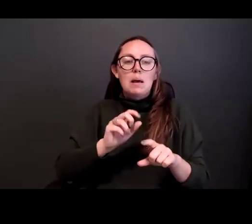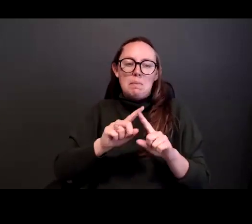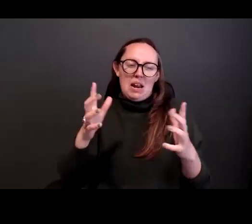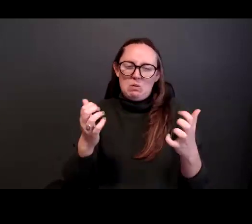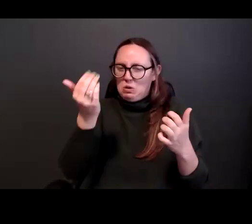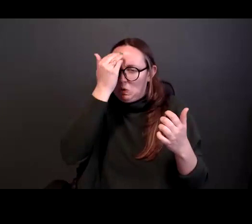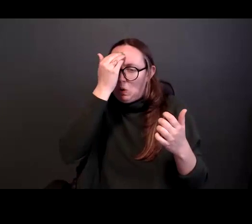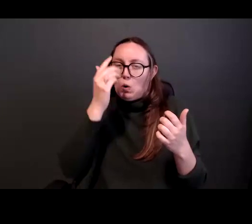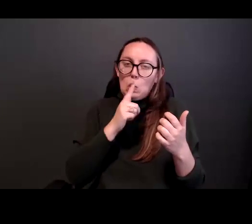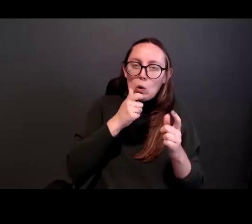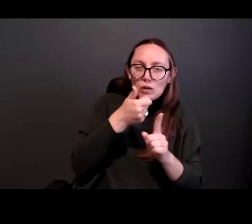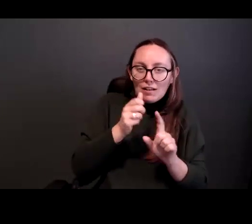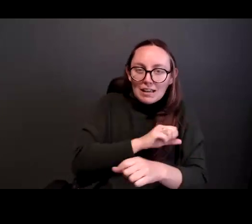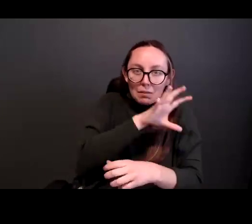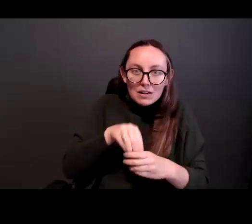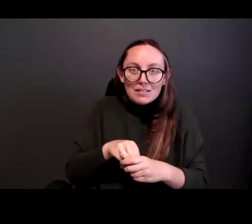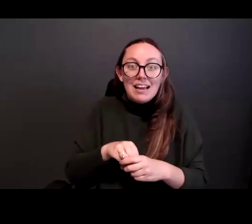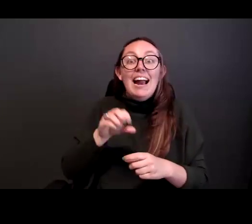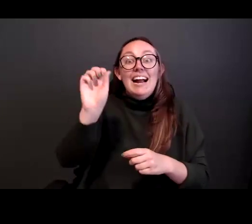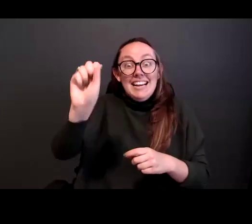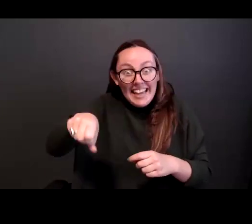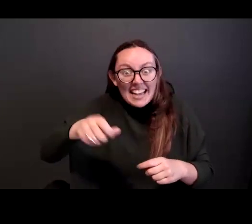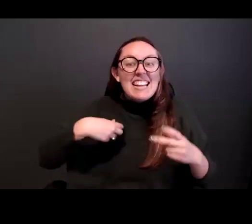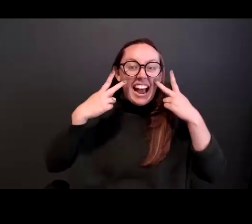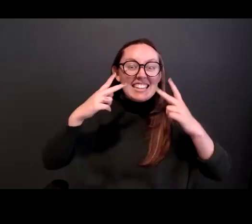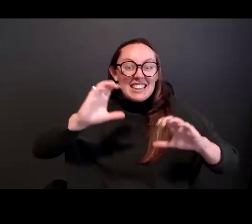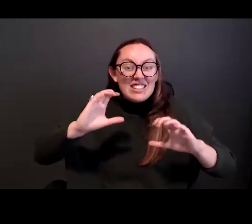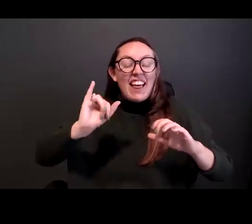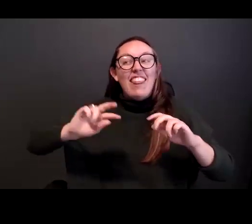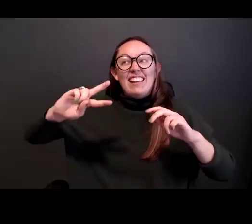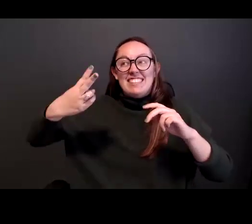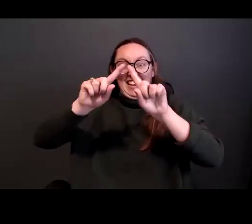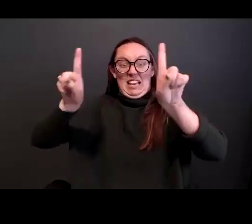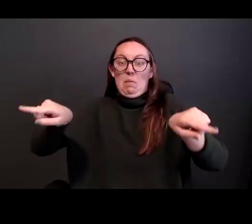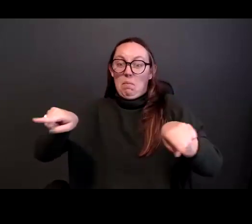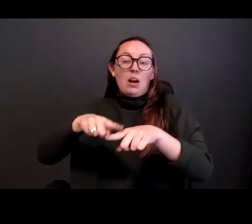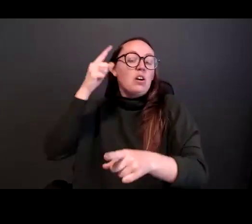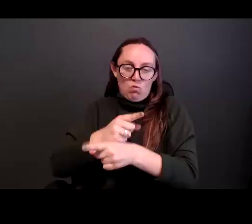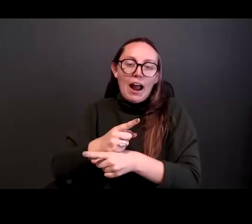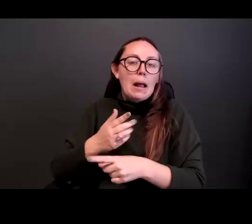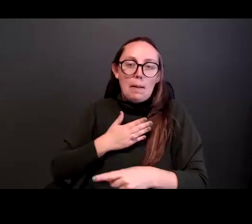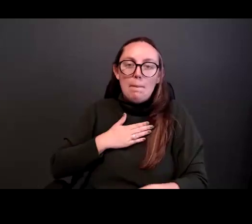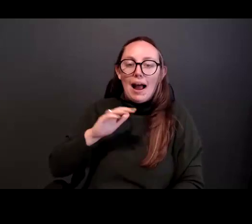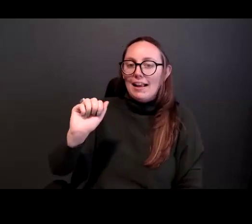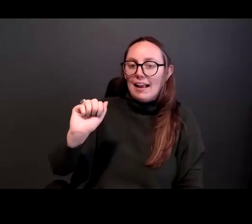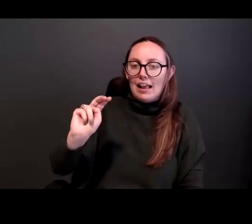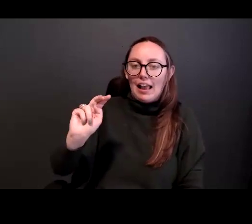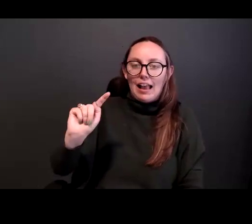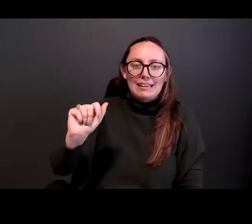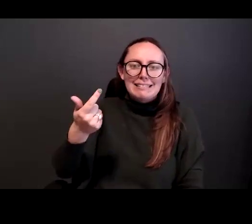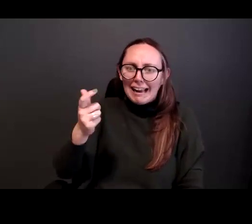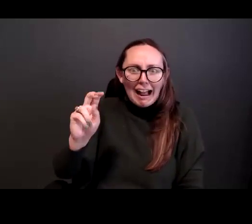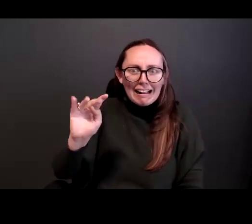this, yes, the second monitor is my antagonist. That is the truth. Because when I tell y'all, it's still locked up. That's what's crazy. Like